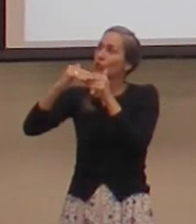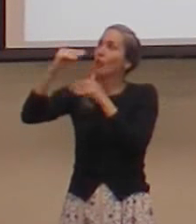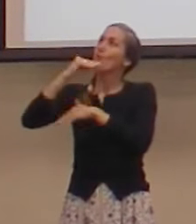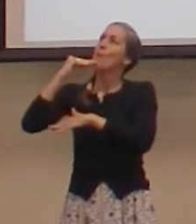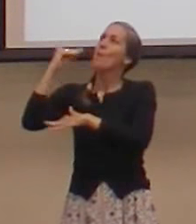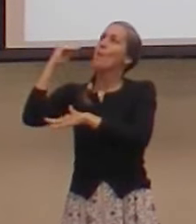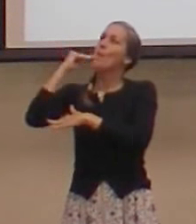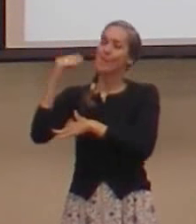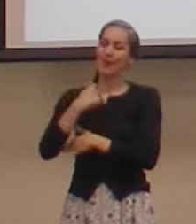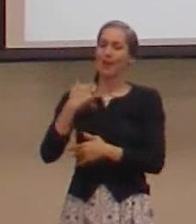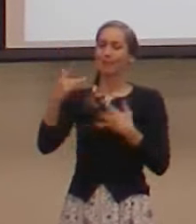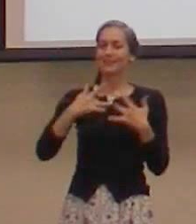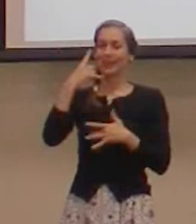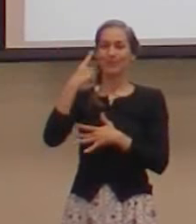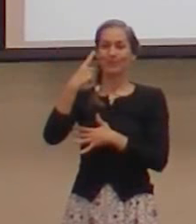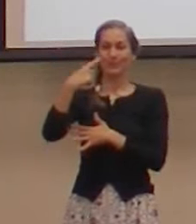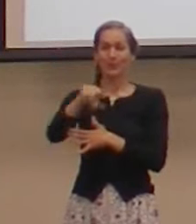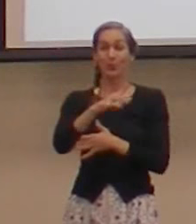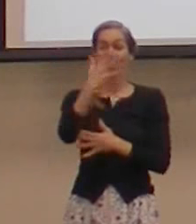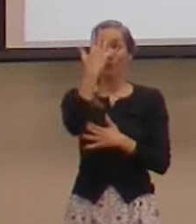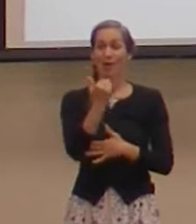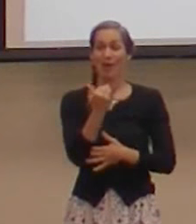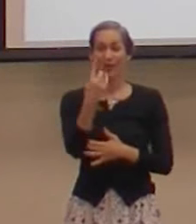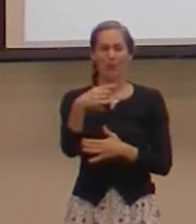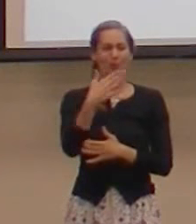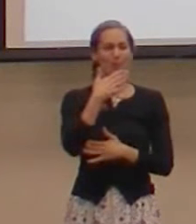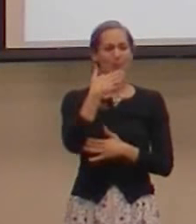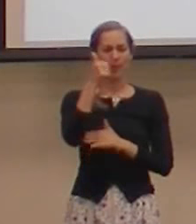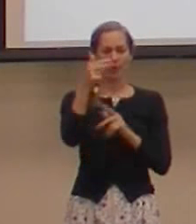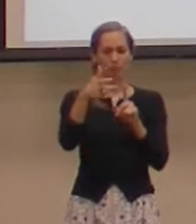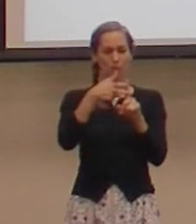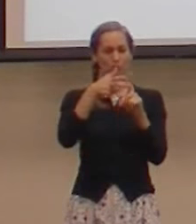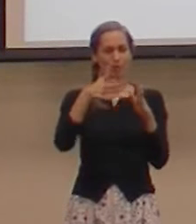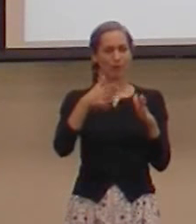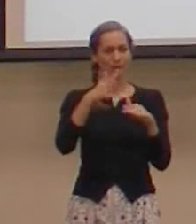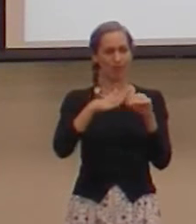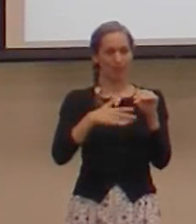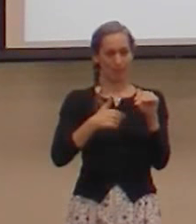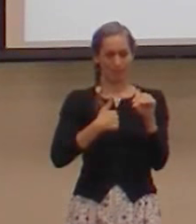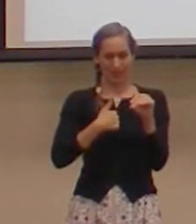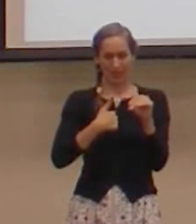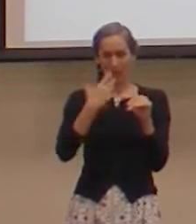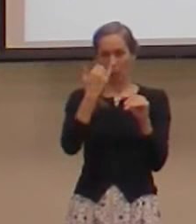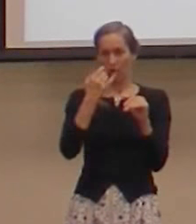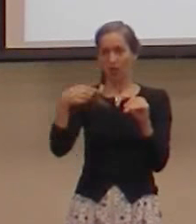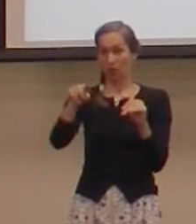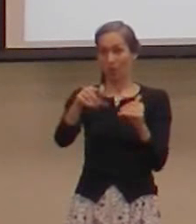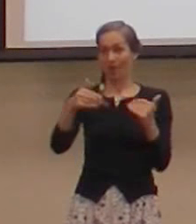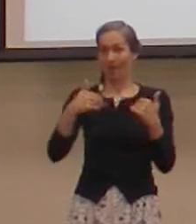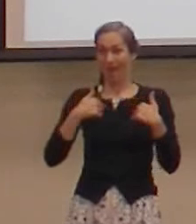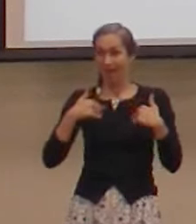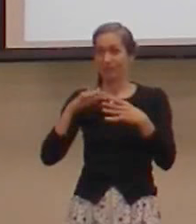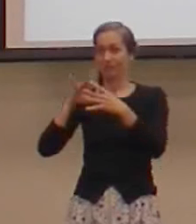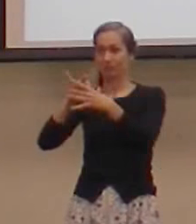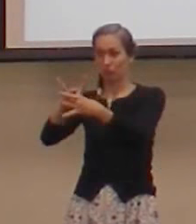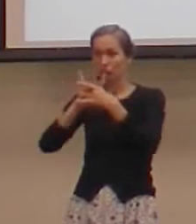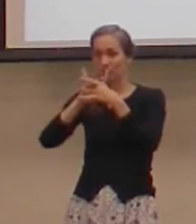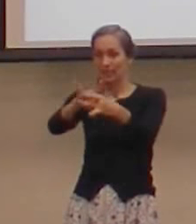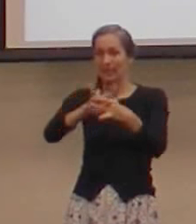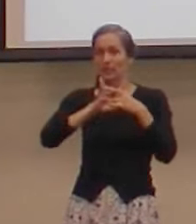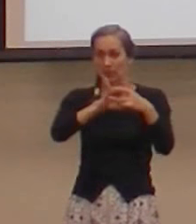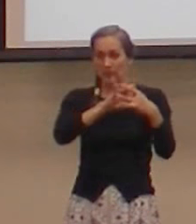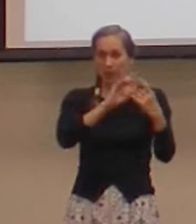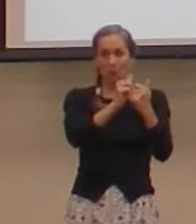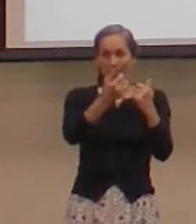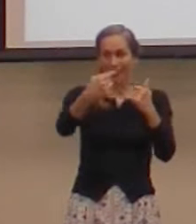for you, because you guys are way better recruiters than I would be, just because you have relationships with these people. I've